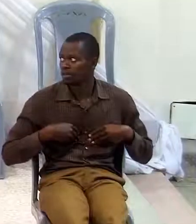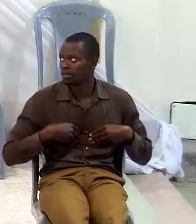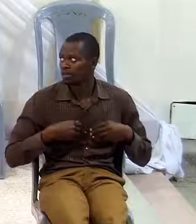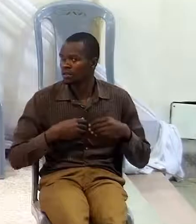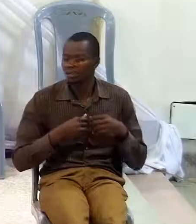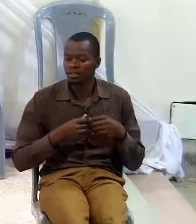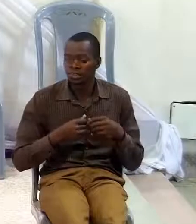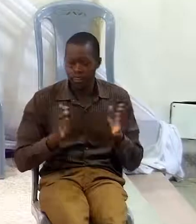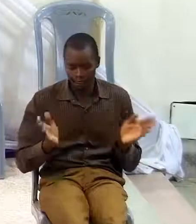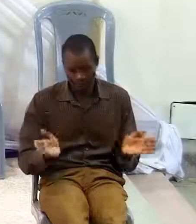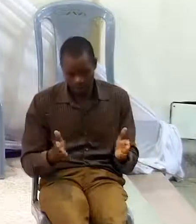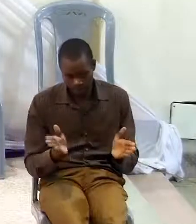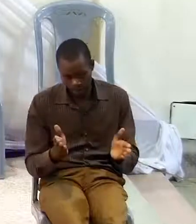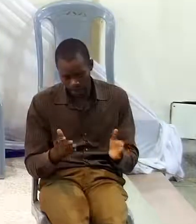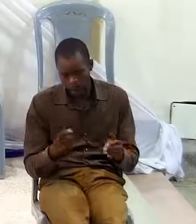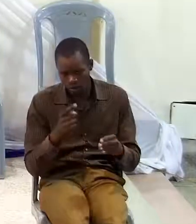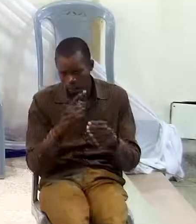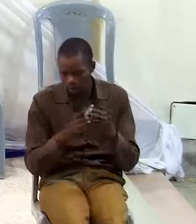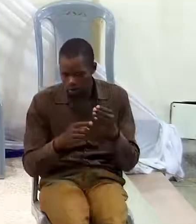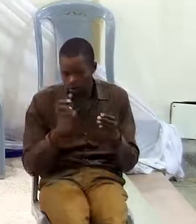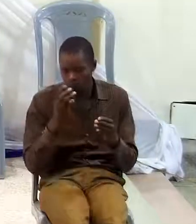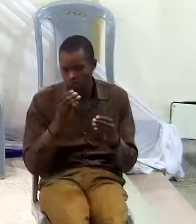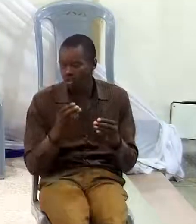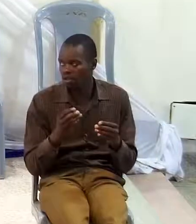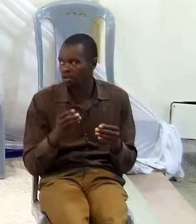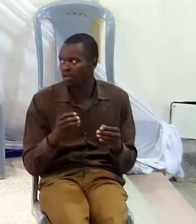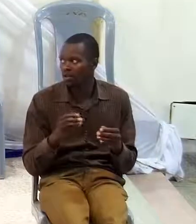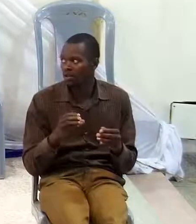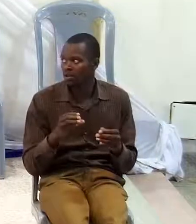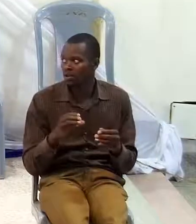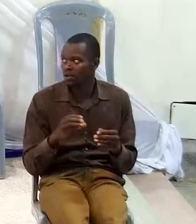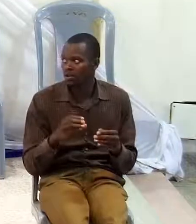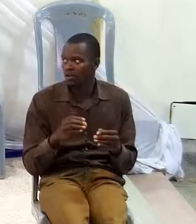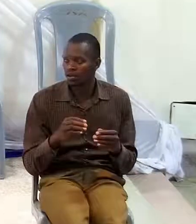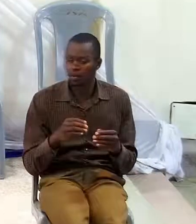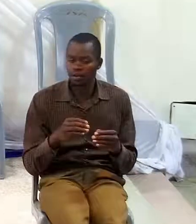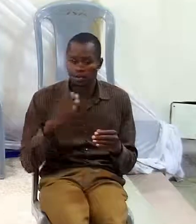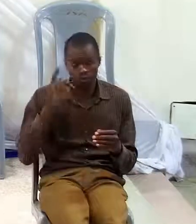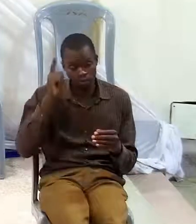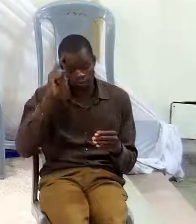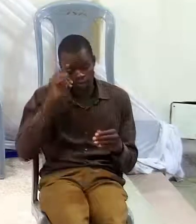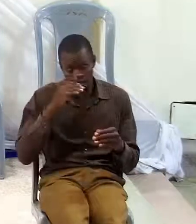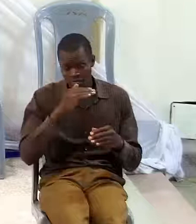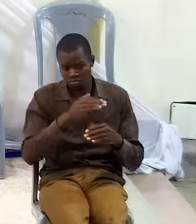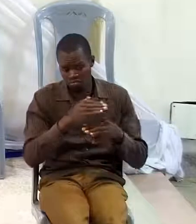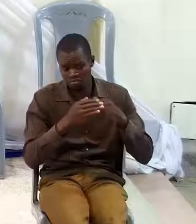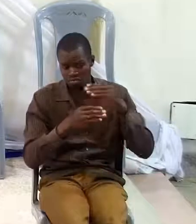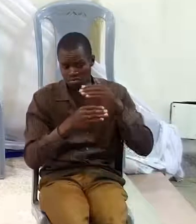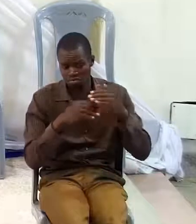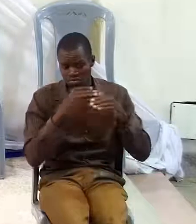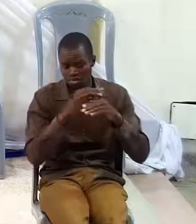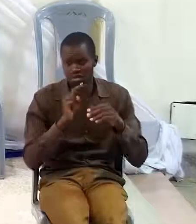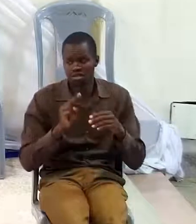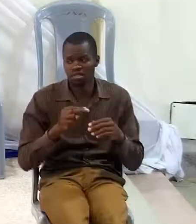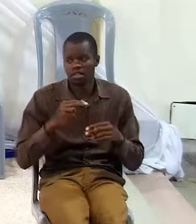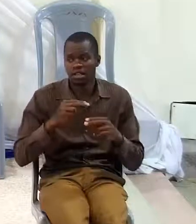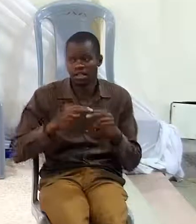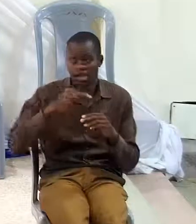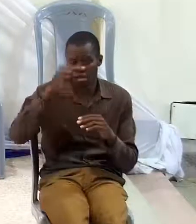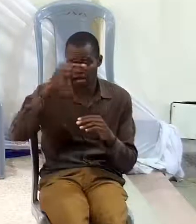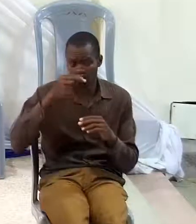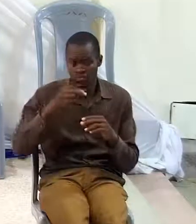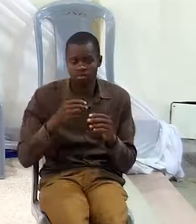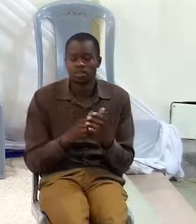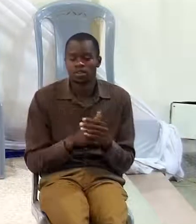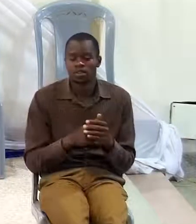plaque. This plaque builds up slowly but gradually based on the types of fat that we